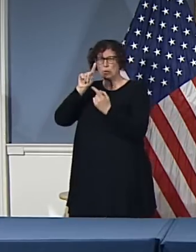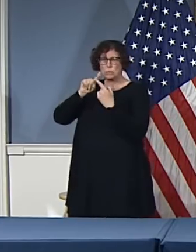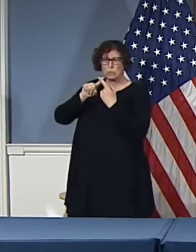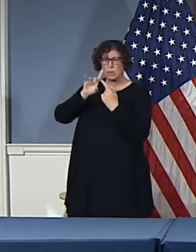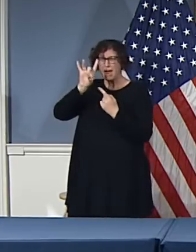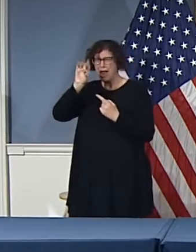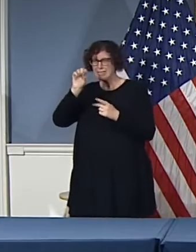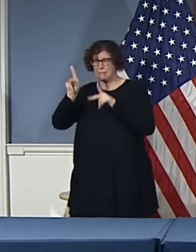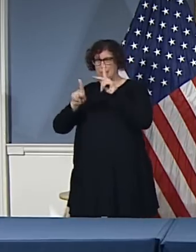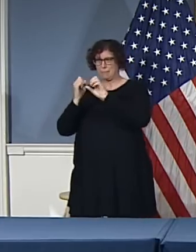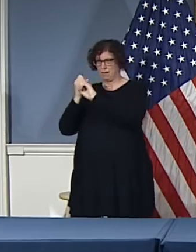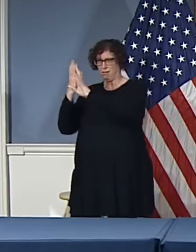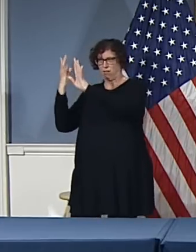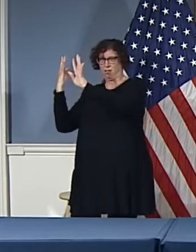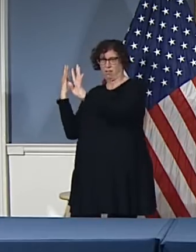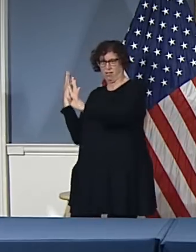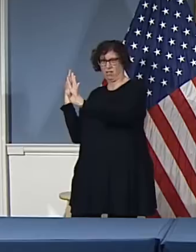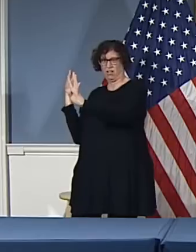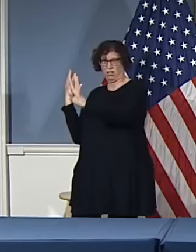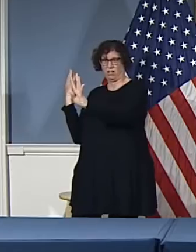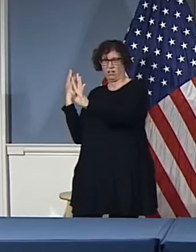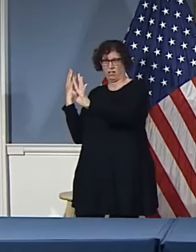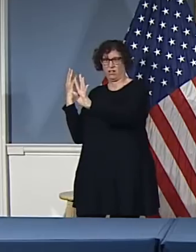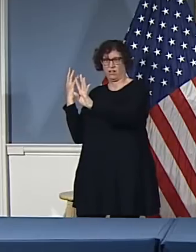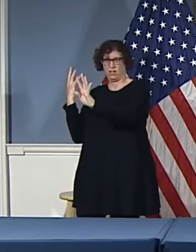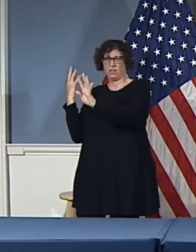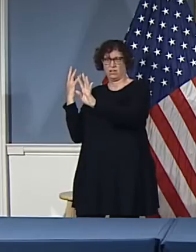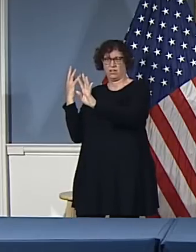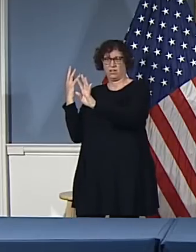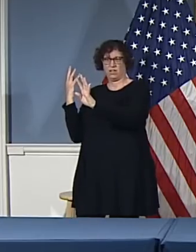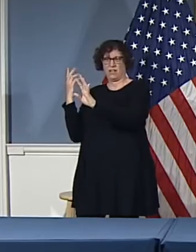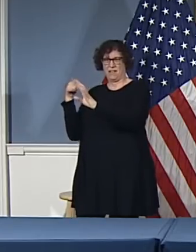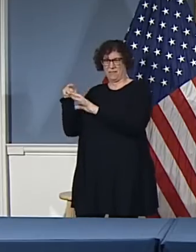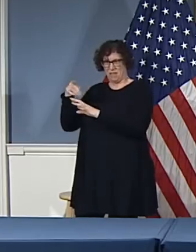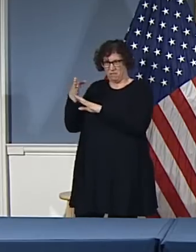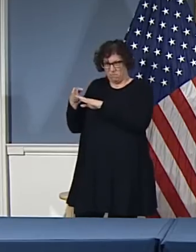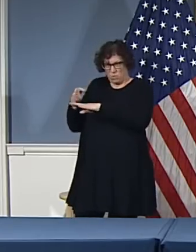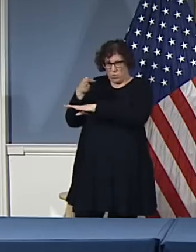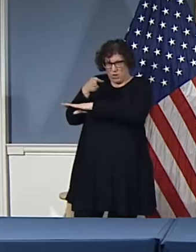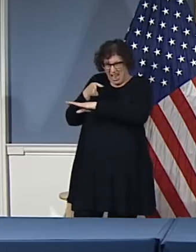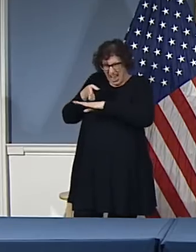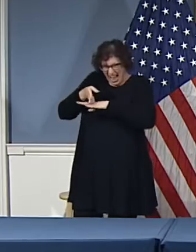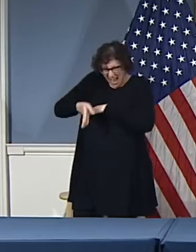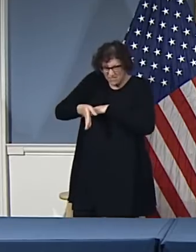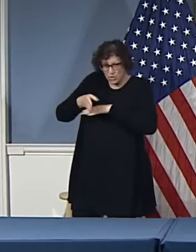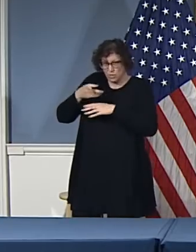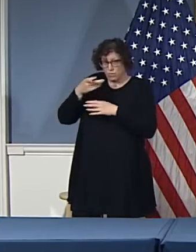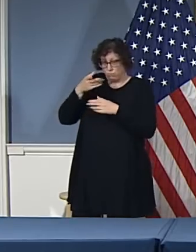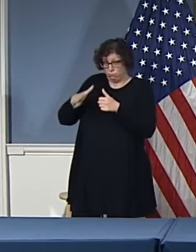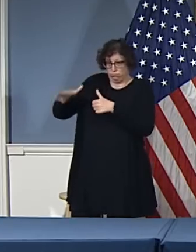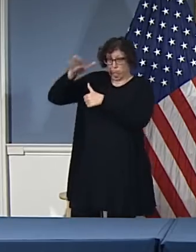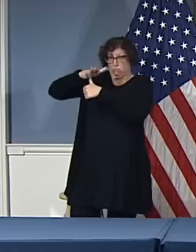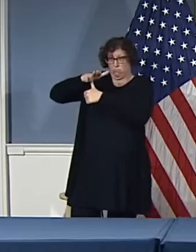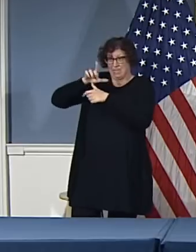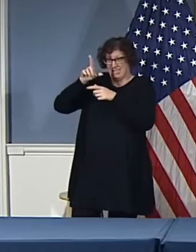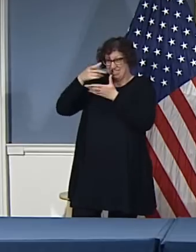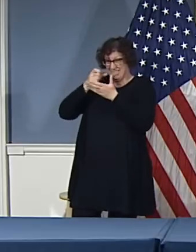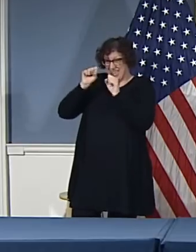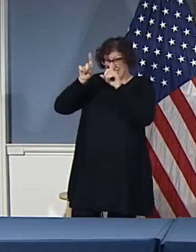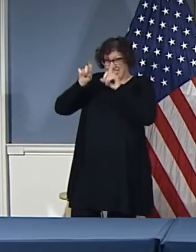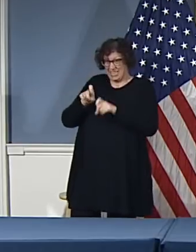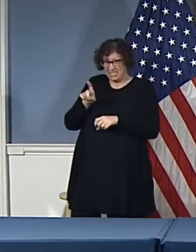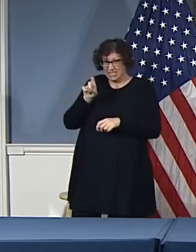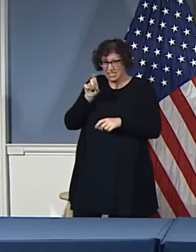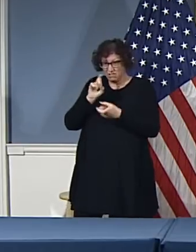after the change that focused on testing the folks who are hospitalized or kind of severely ill who might